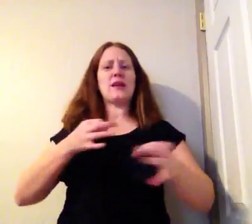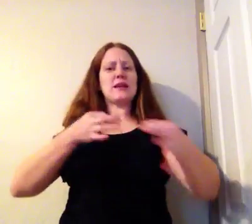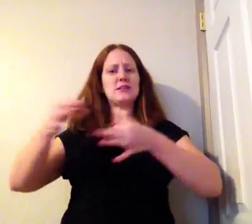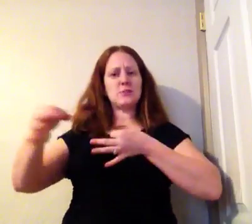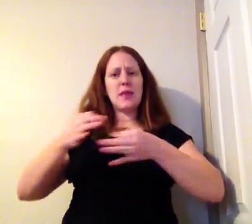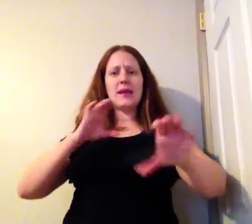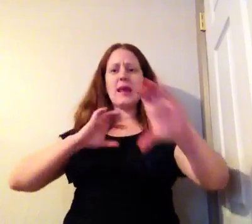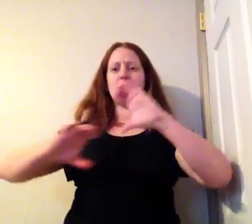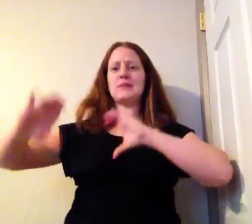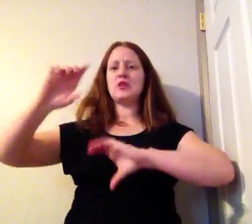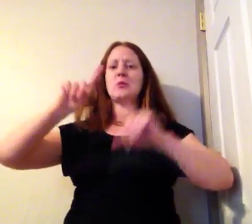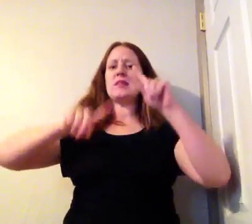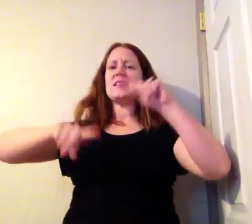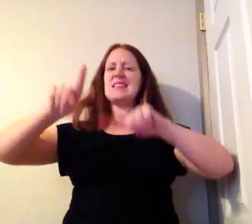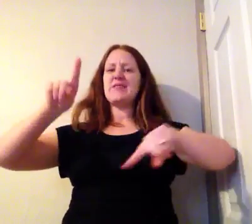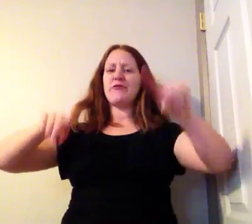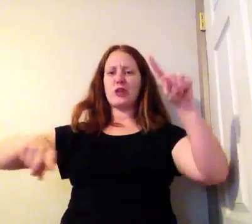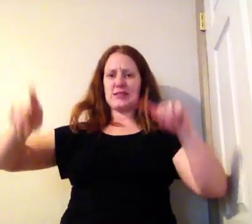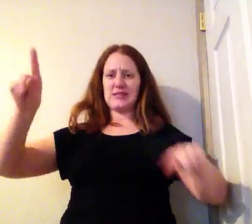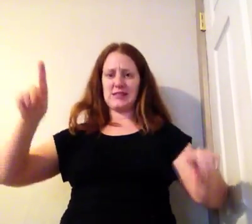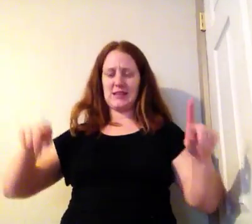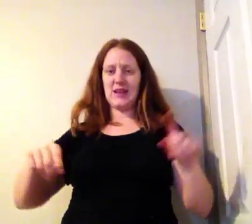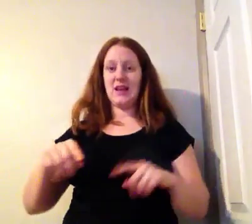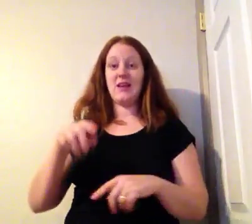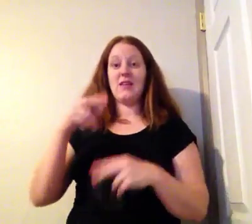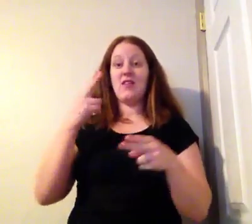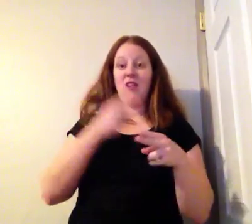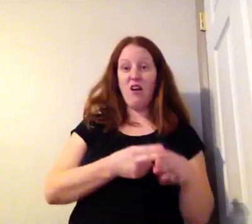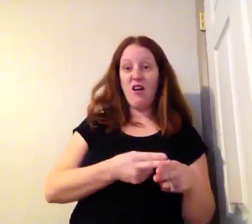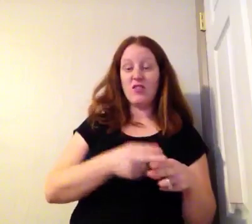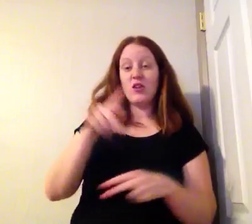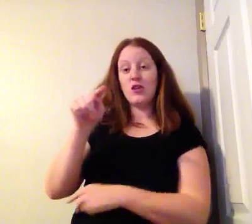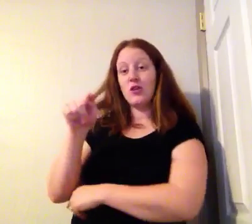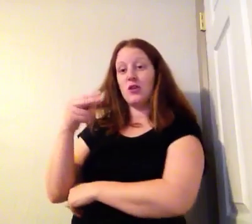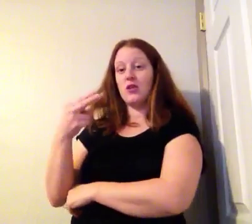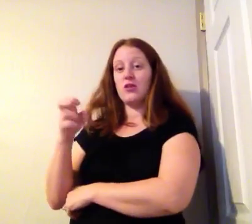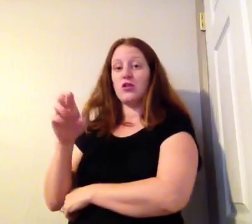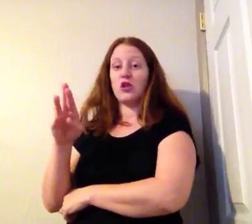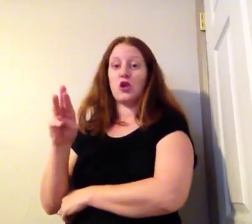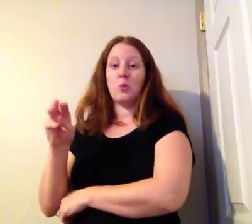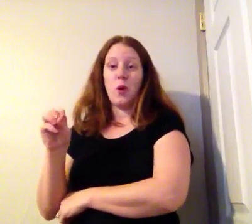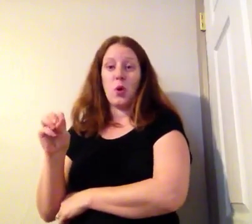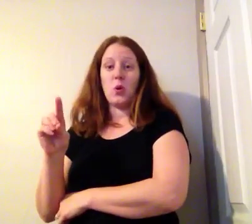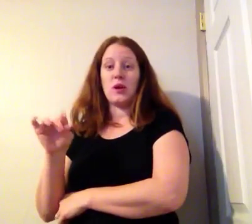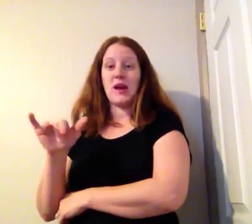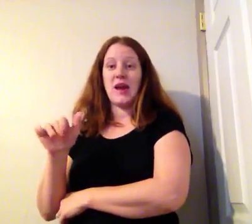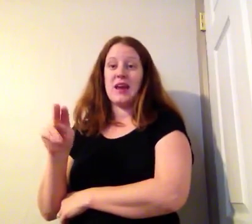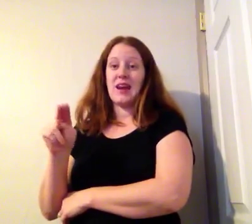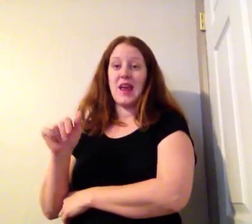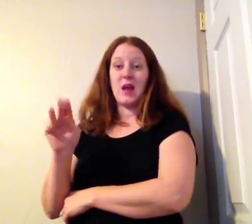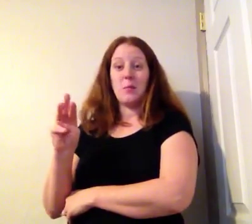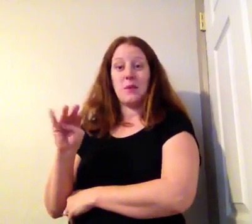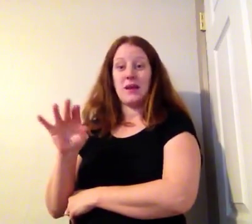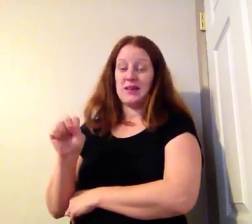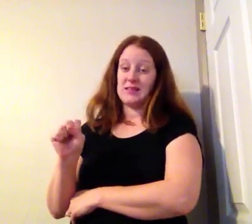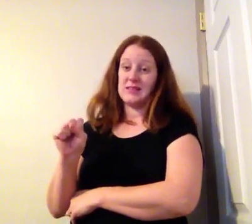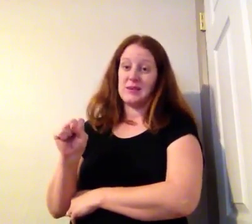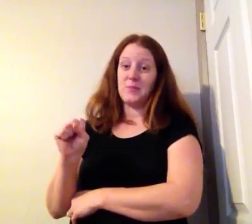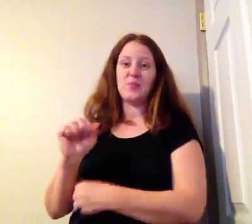called thermodynamics. How we got there has nothing to do with the chemistry. It has to do with the chemistry, but